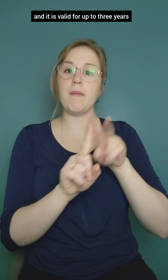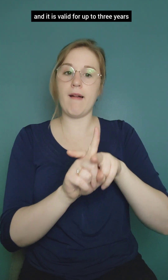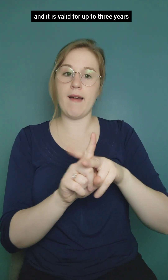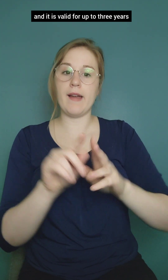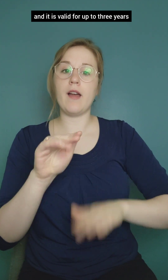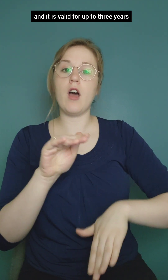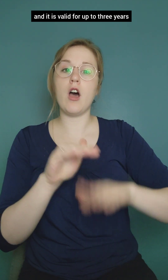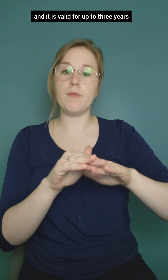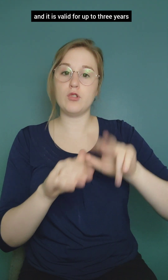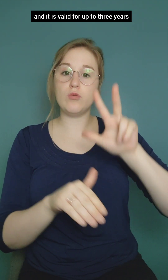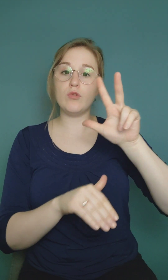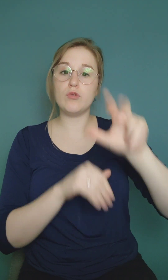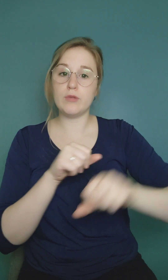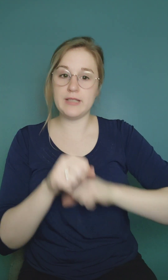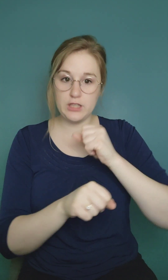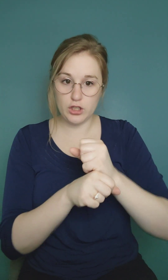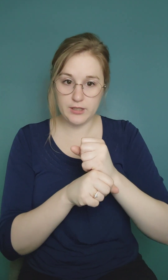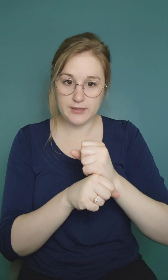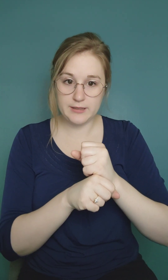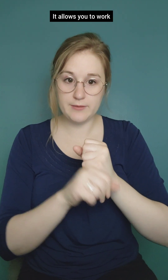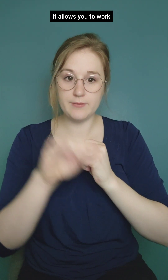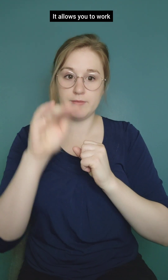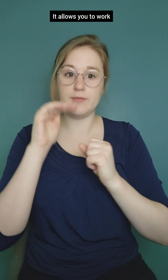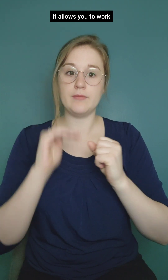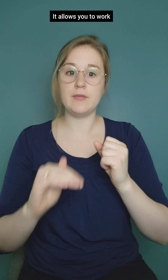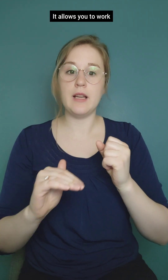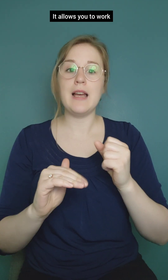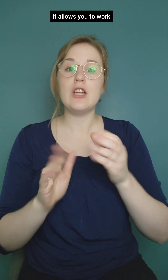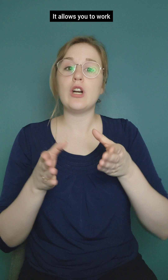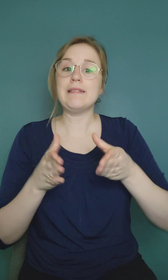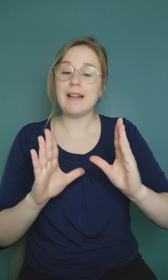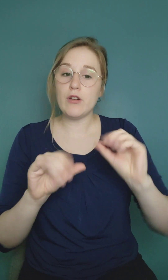is valid for up to 3 years. It allows you to work